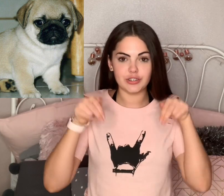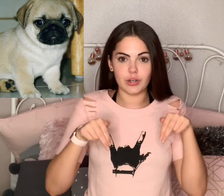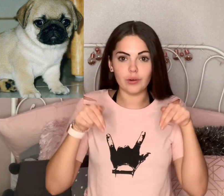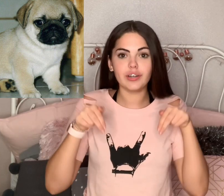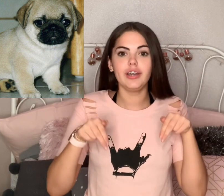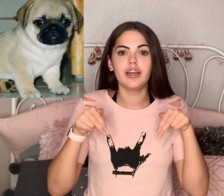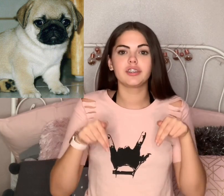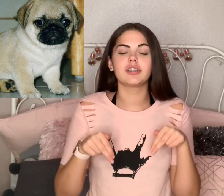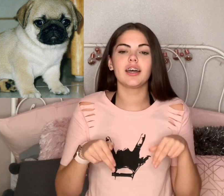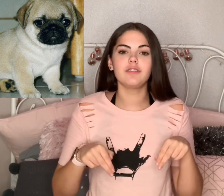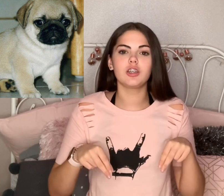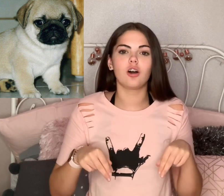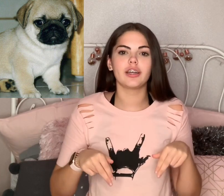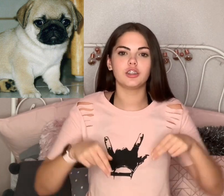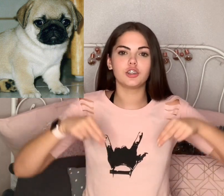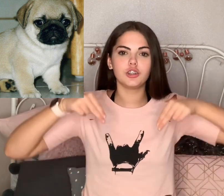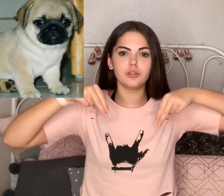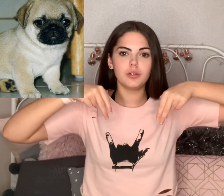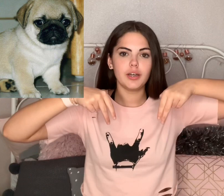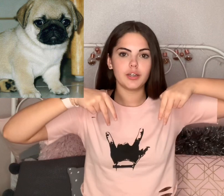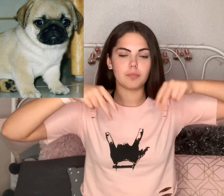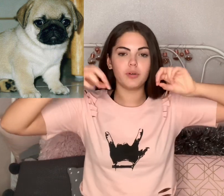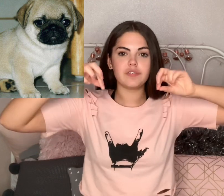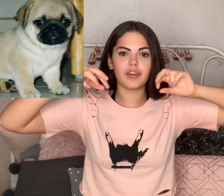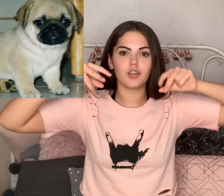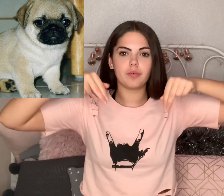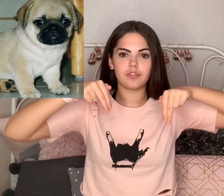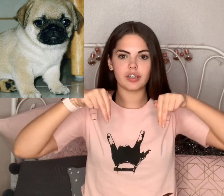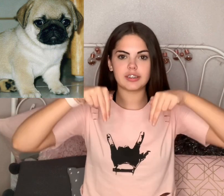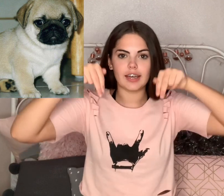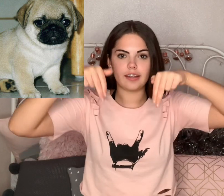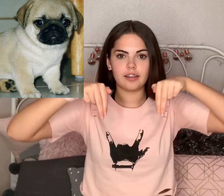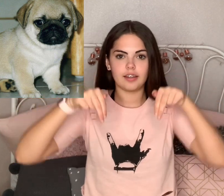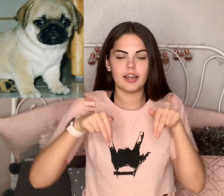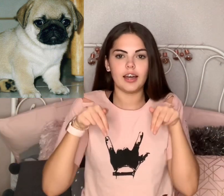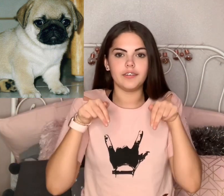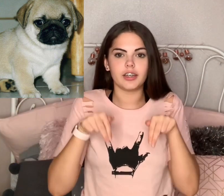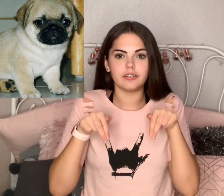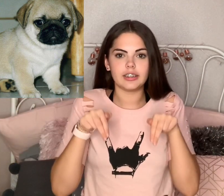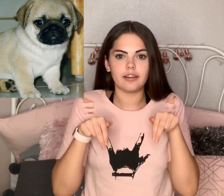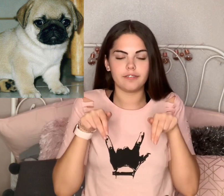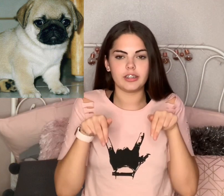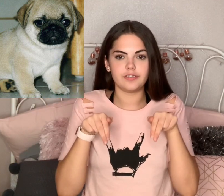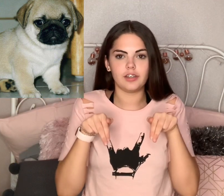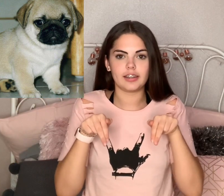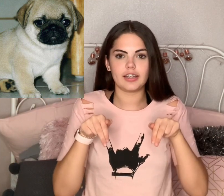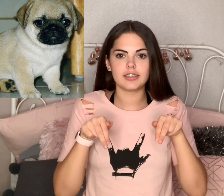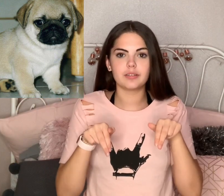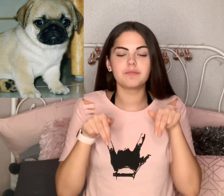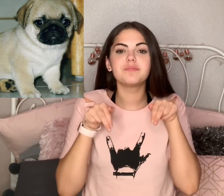Dog. So the sign for dog is your pointer finger and your middle finger together, and then going down in front of you like this.